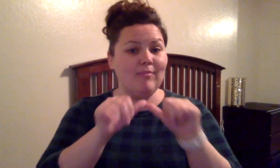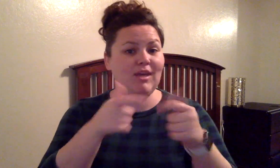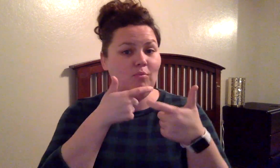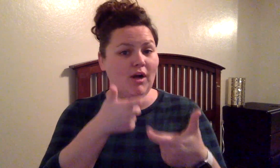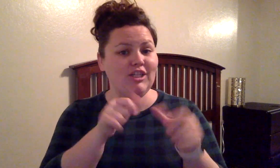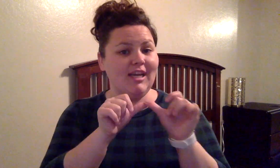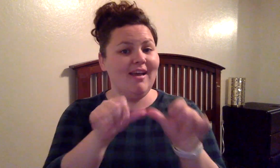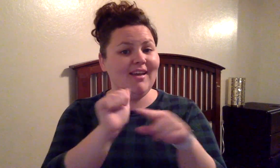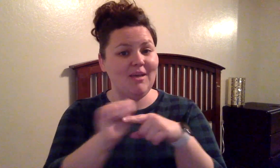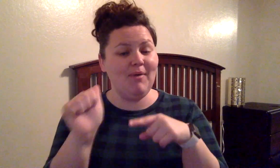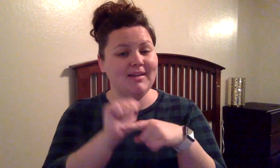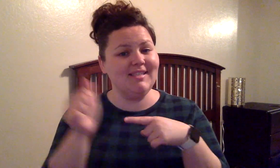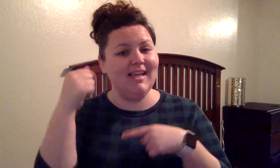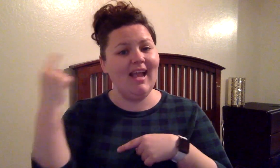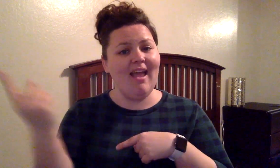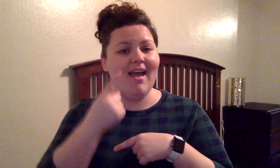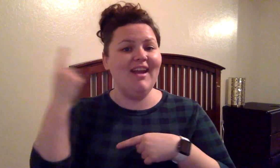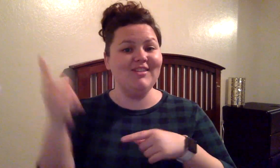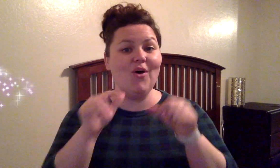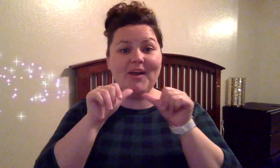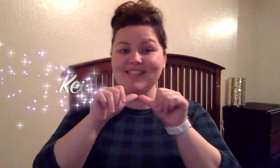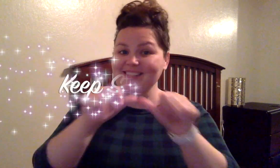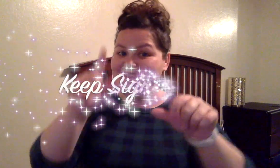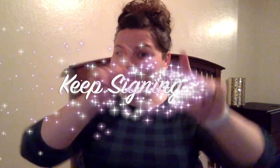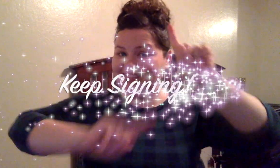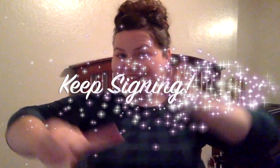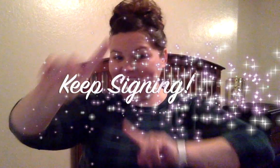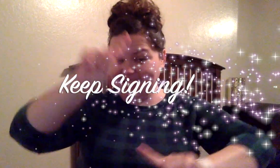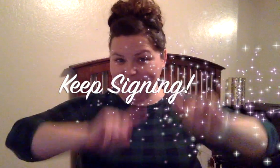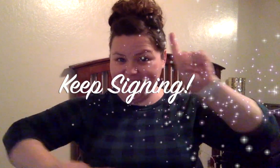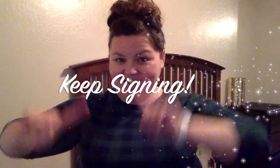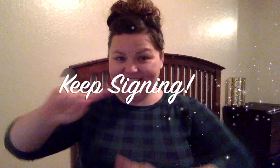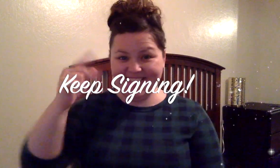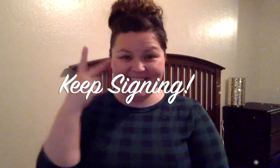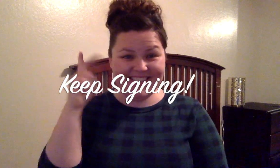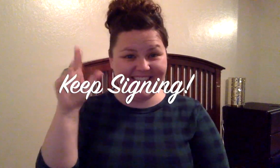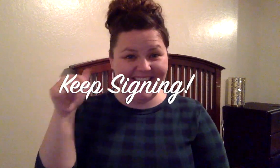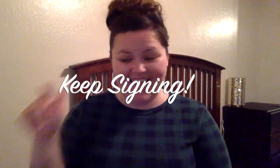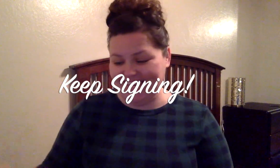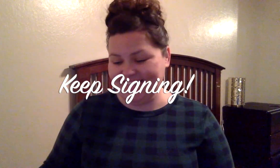Keep watching, keep practicing, and as always, keep signing. See you later.